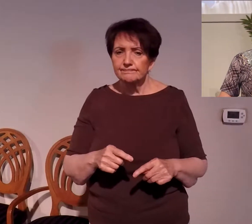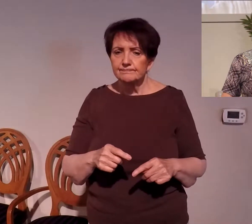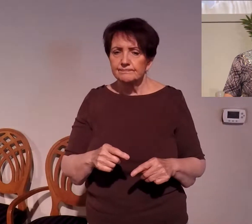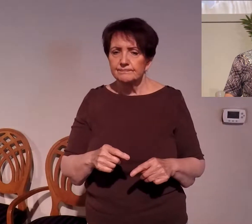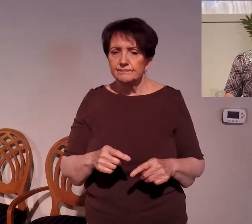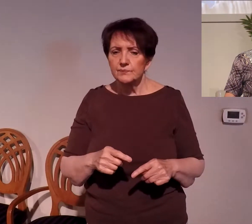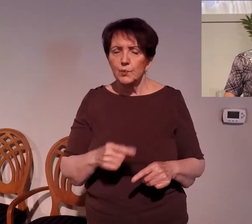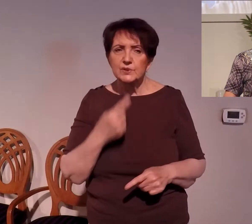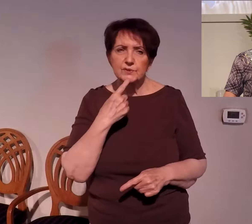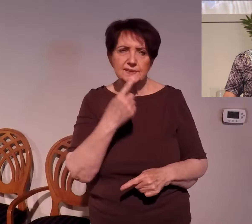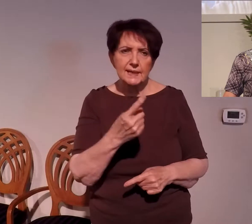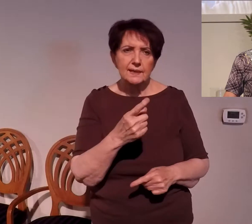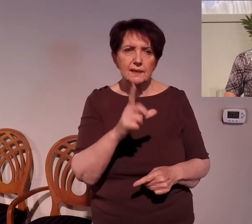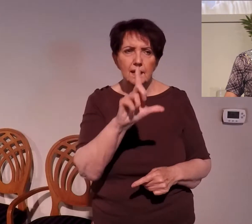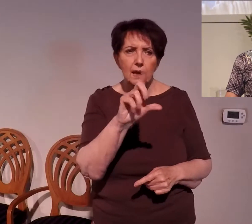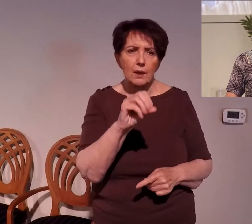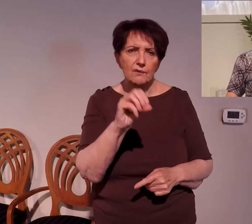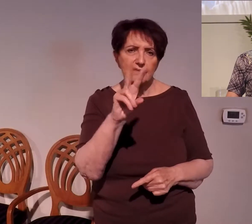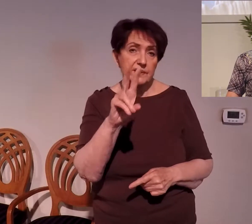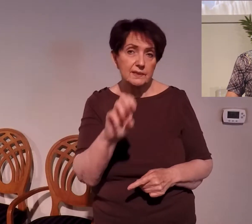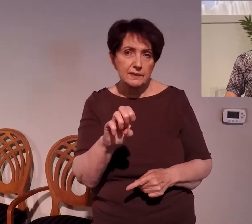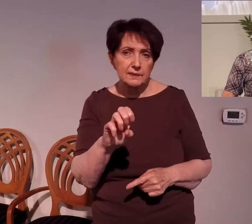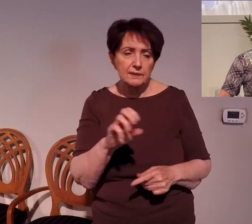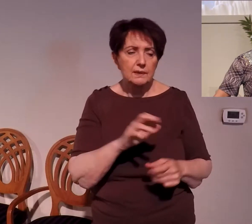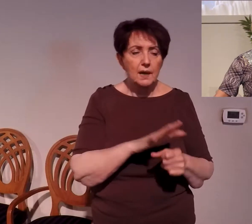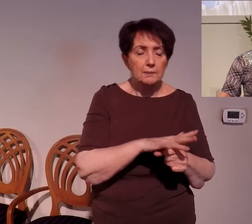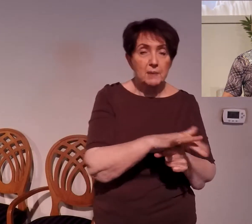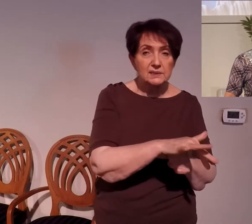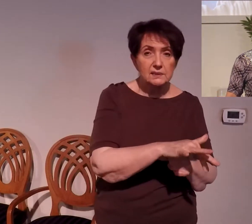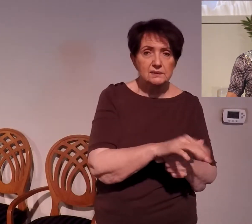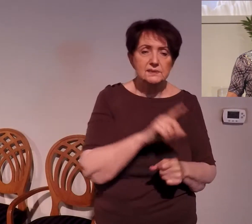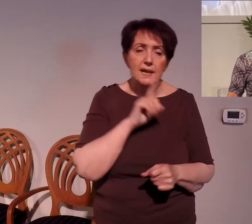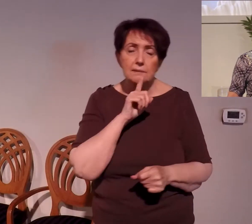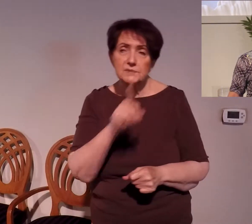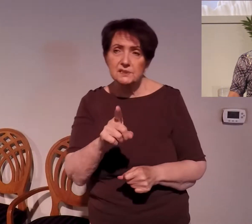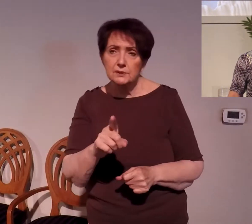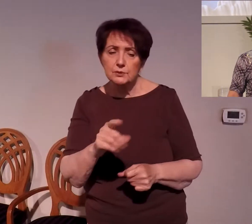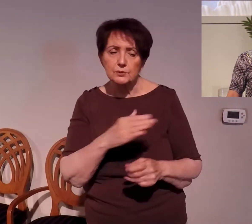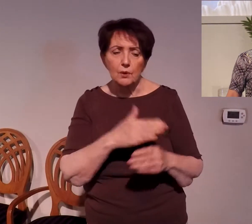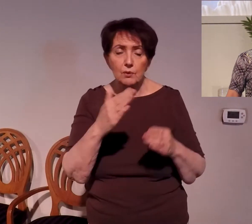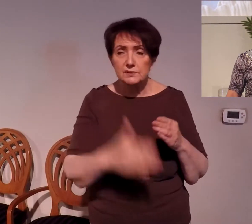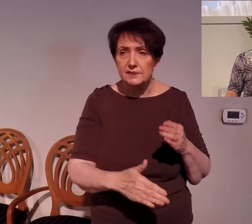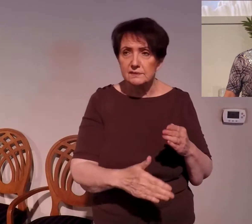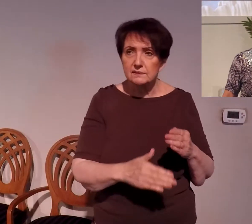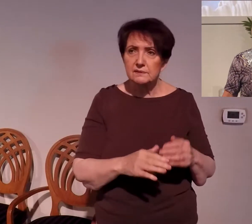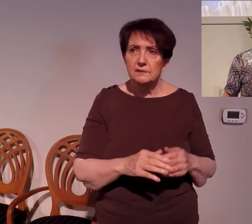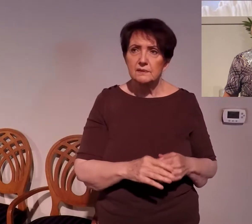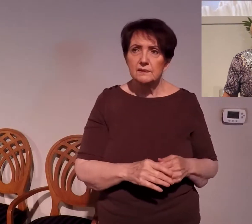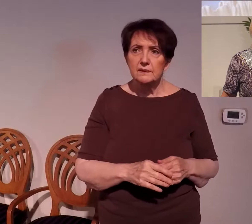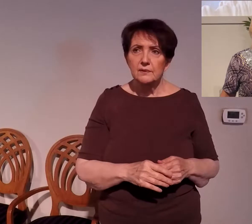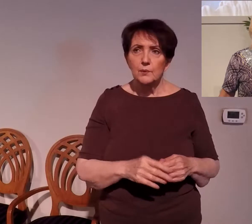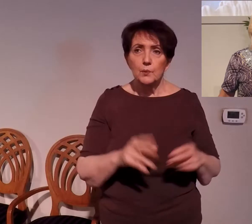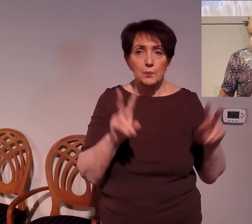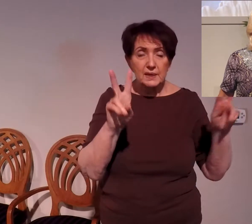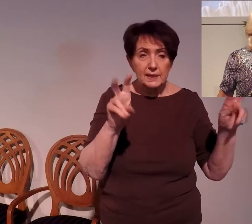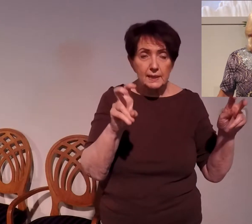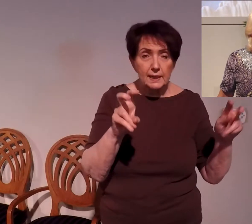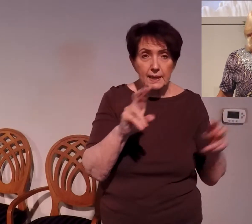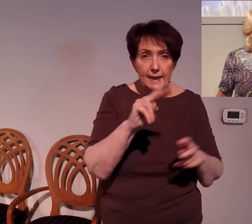love, abundance, absolute wholeness, do you see, when we name it,